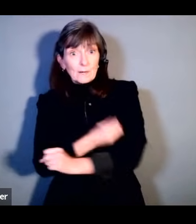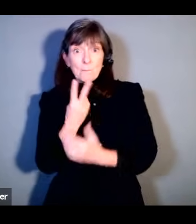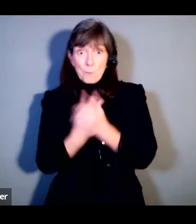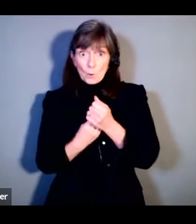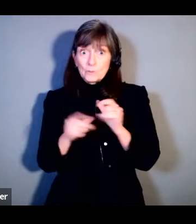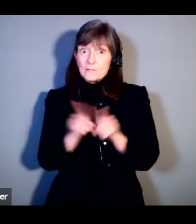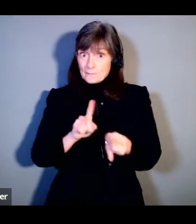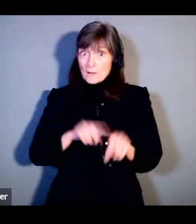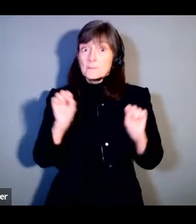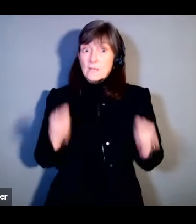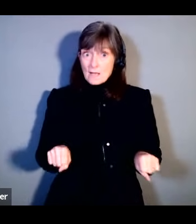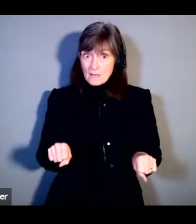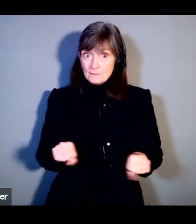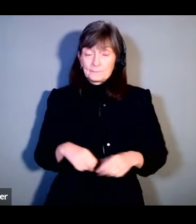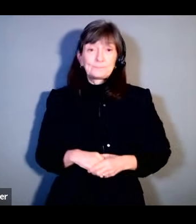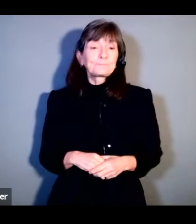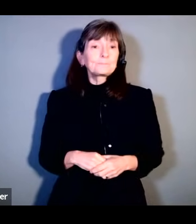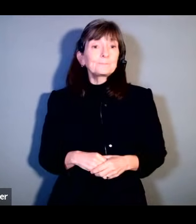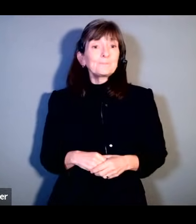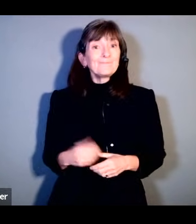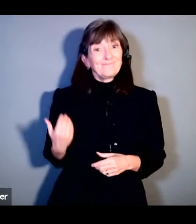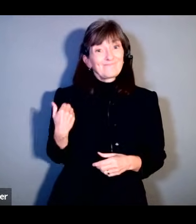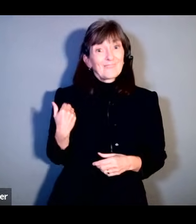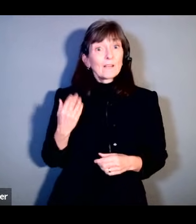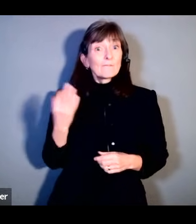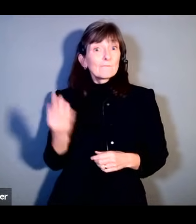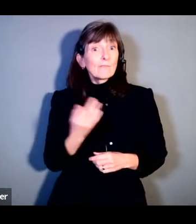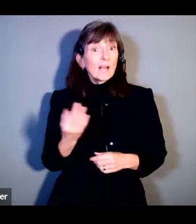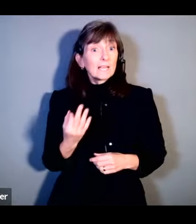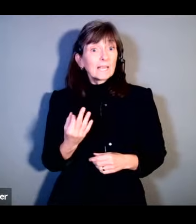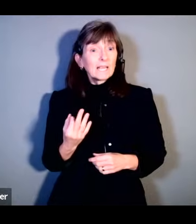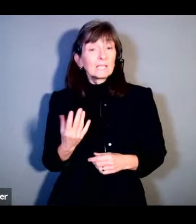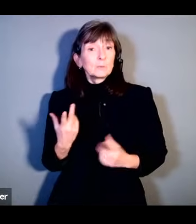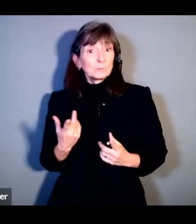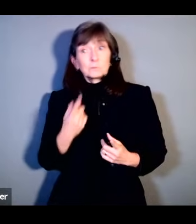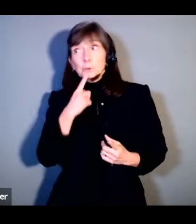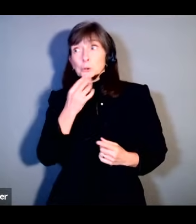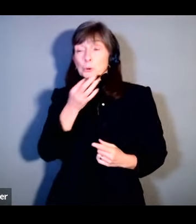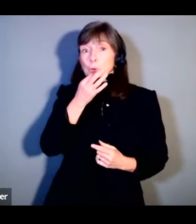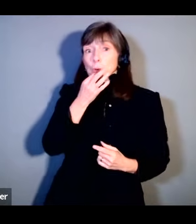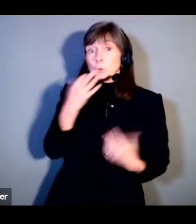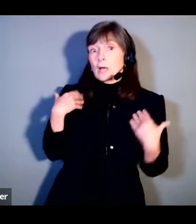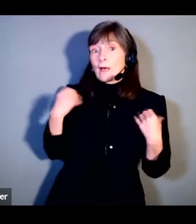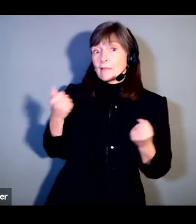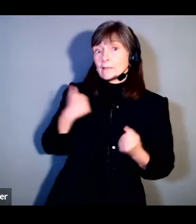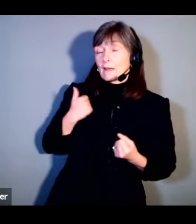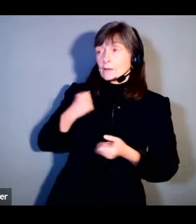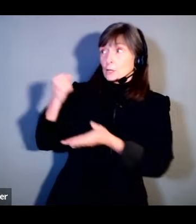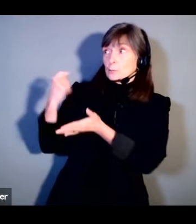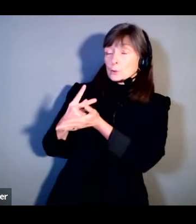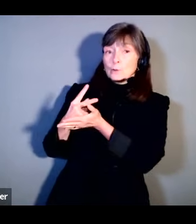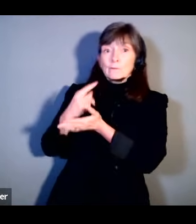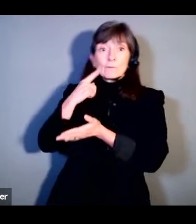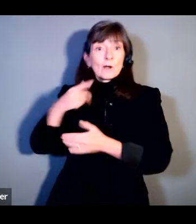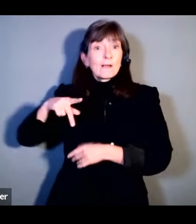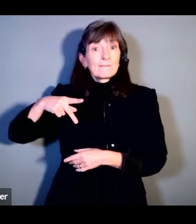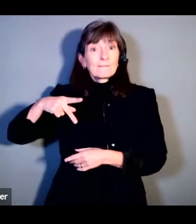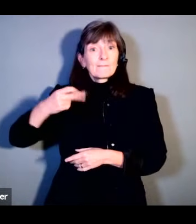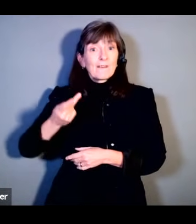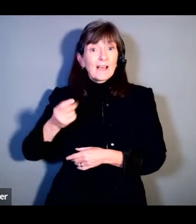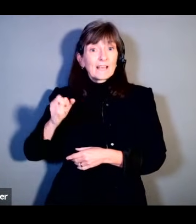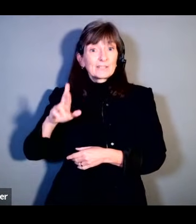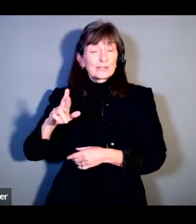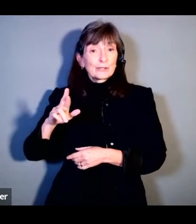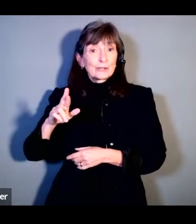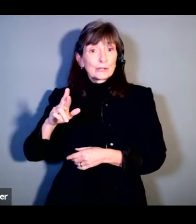As I indicated on Friday past, we are very hopeful that we will soon have Health Canada's approval to begin administering Pfizer's COVID-19 vaccine to children